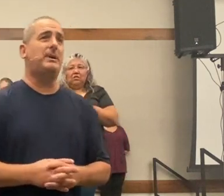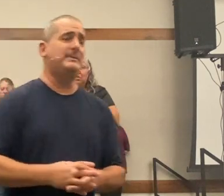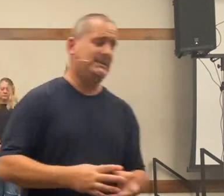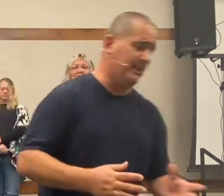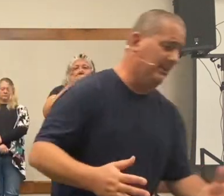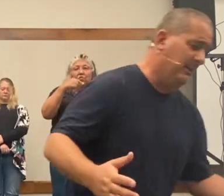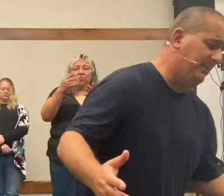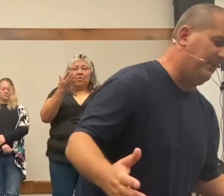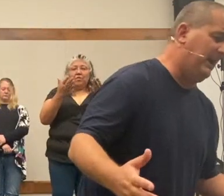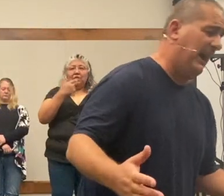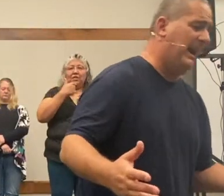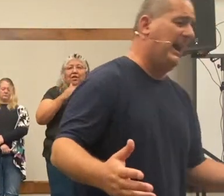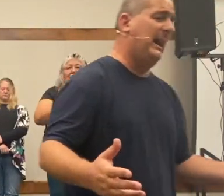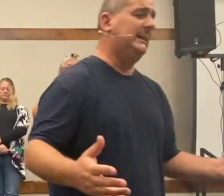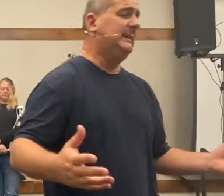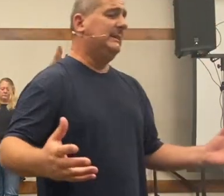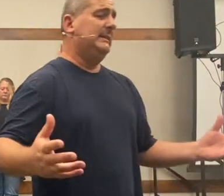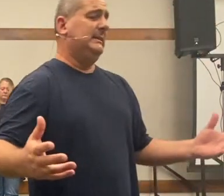Some of you are probably saying, Father,